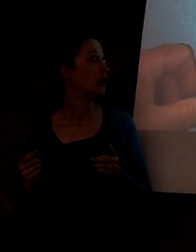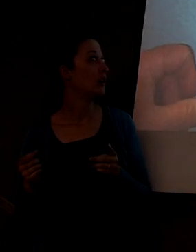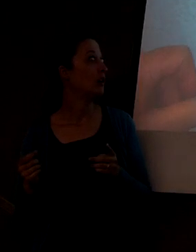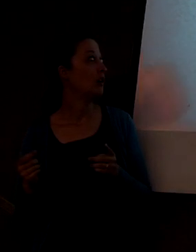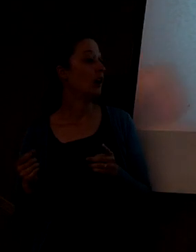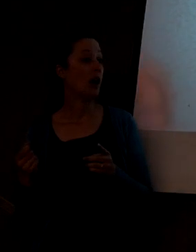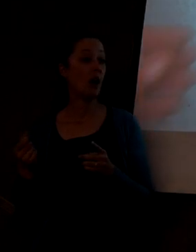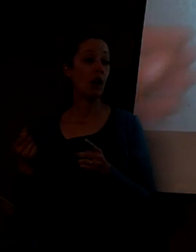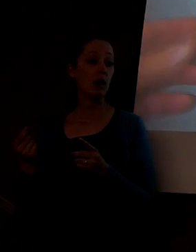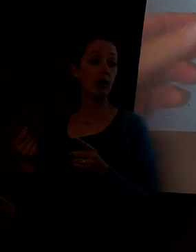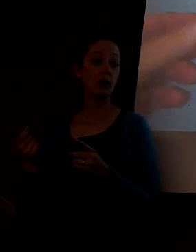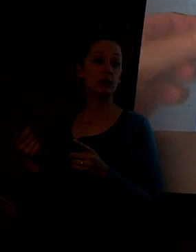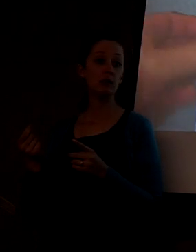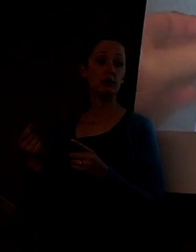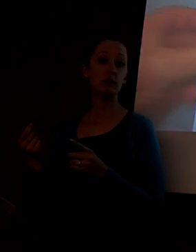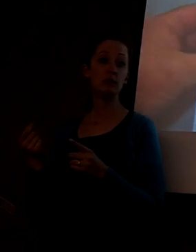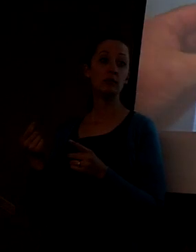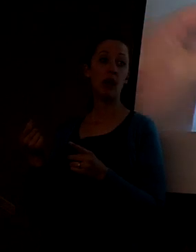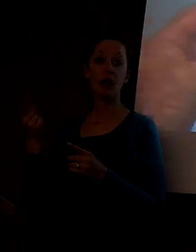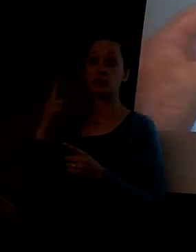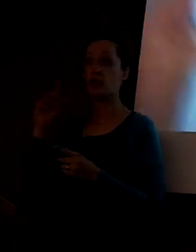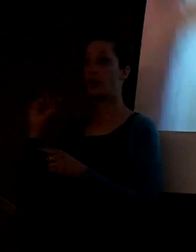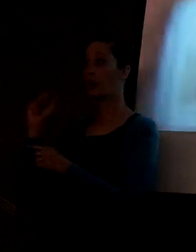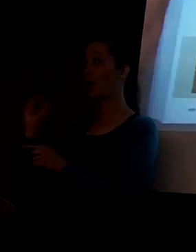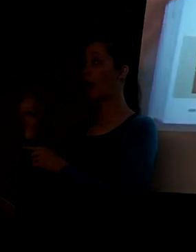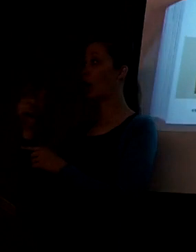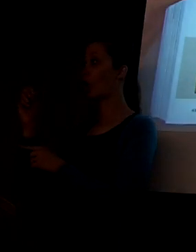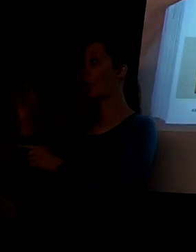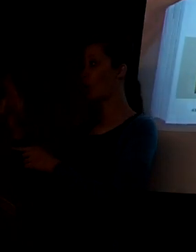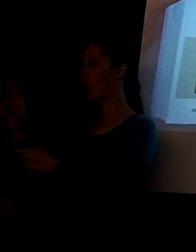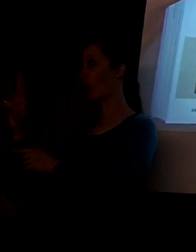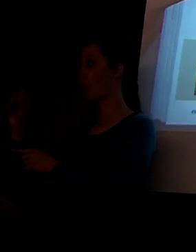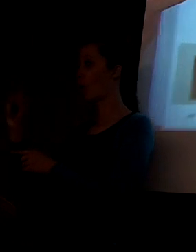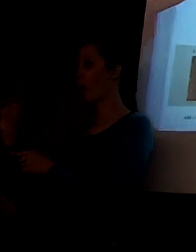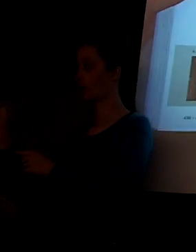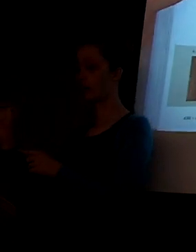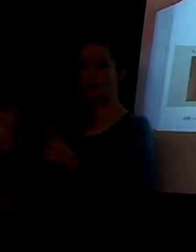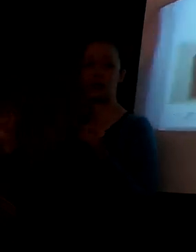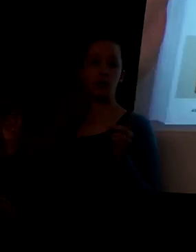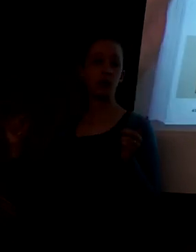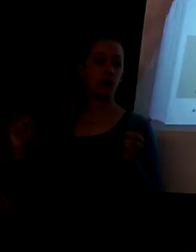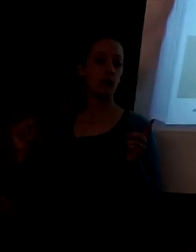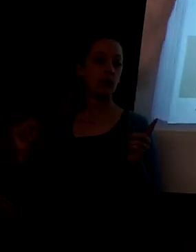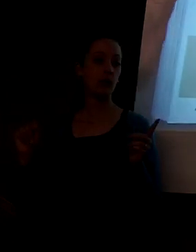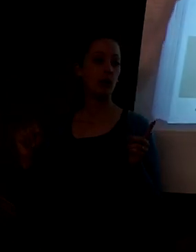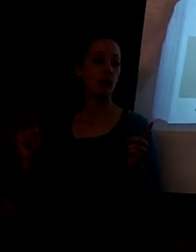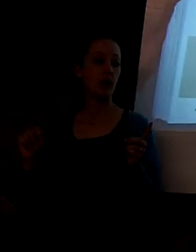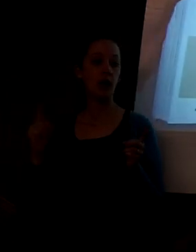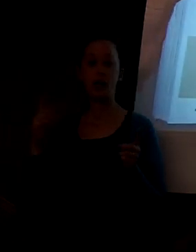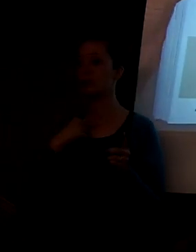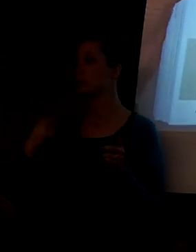Angkor Wat, and then Xi'an art, never left China.